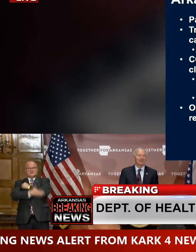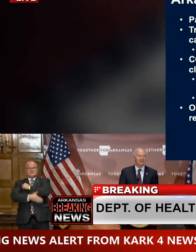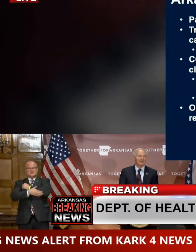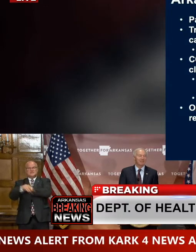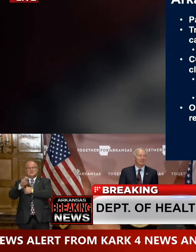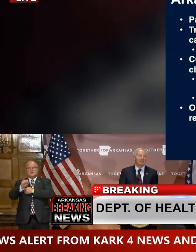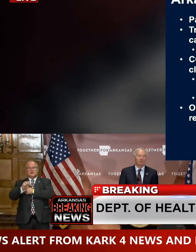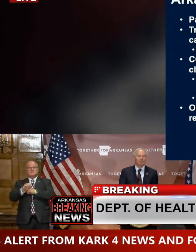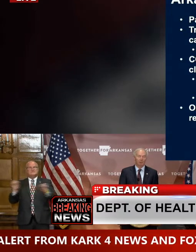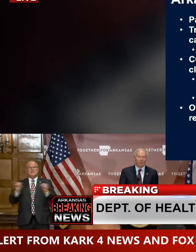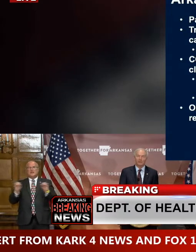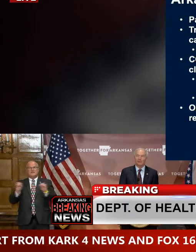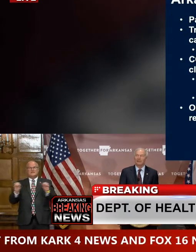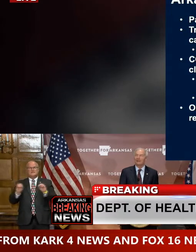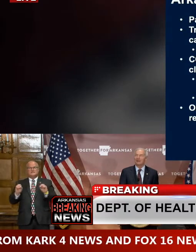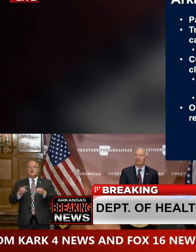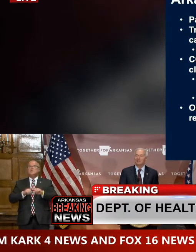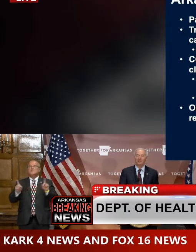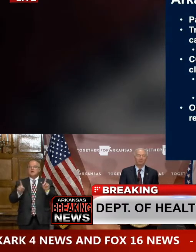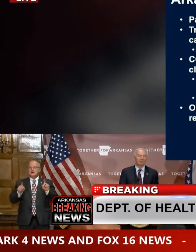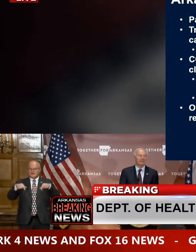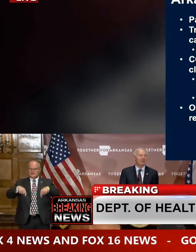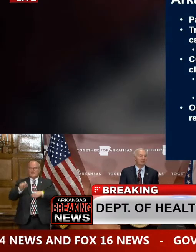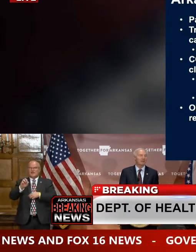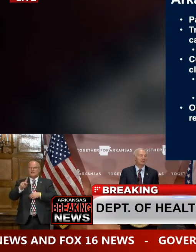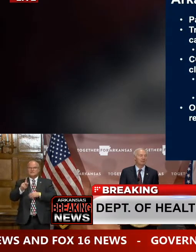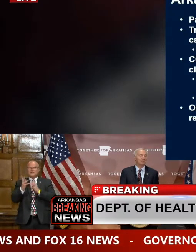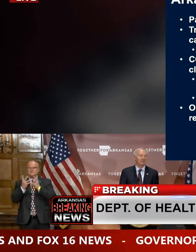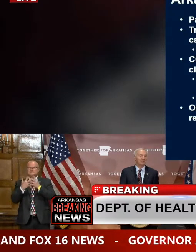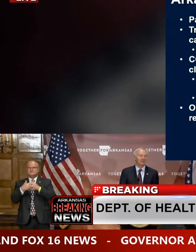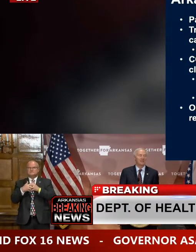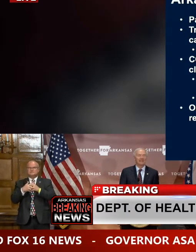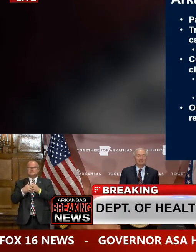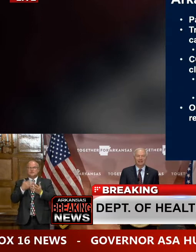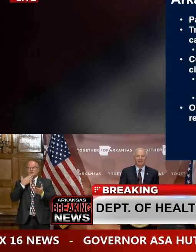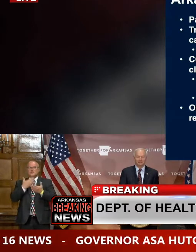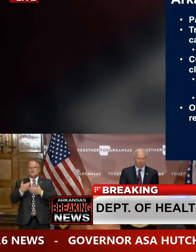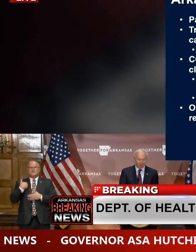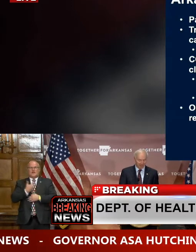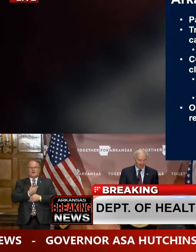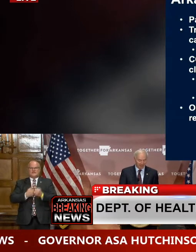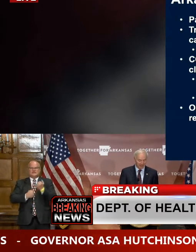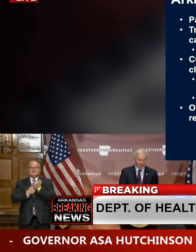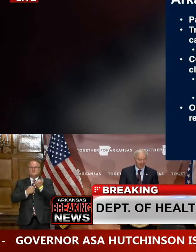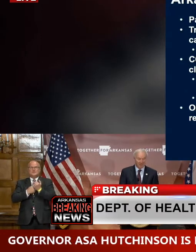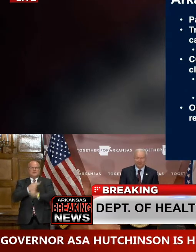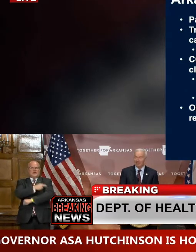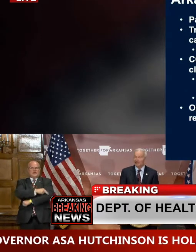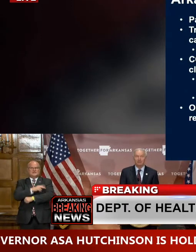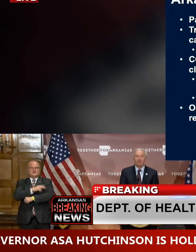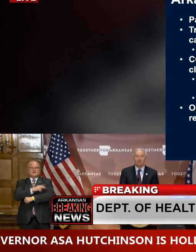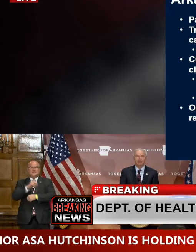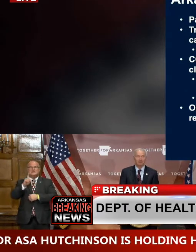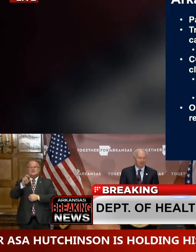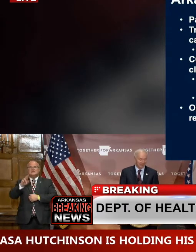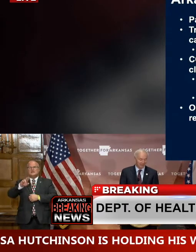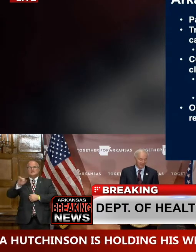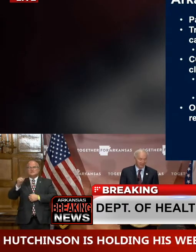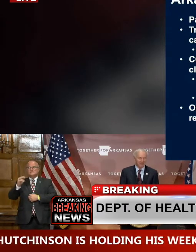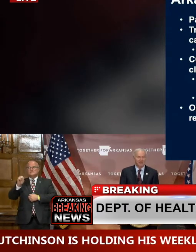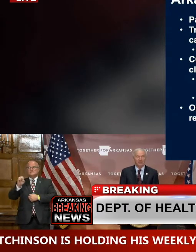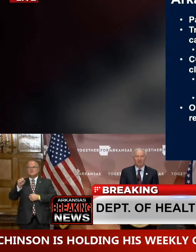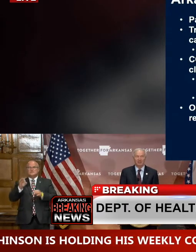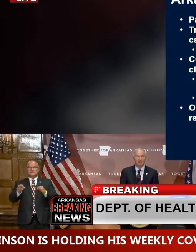but it is something that works well in Arkansas, will be a great tool for us that is supported by our hospitals. And Dr. Jones, if you